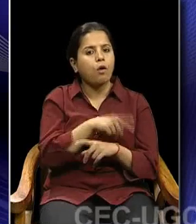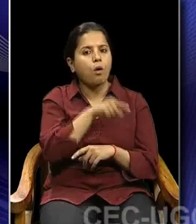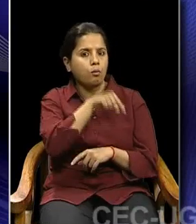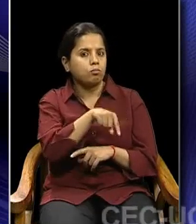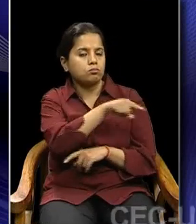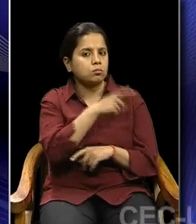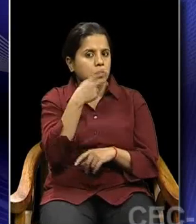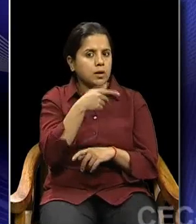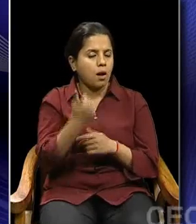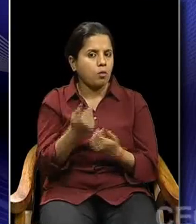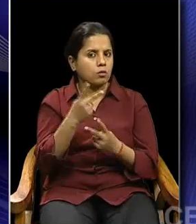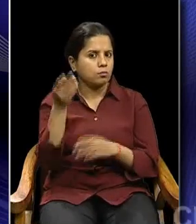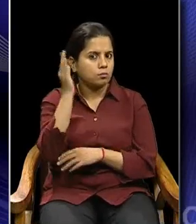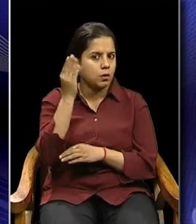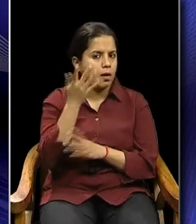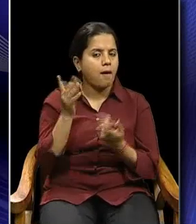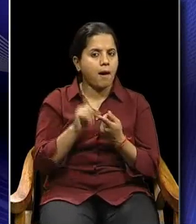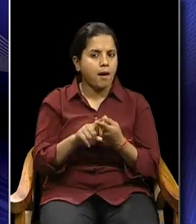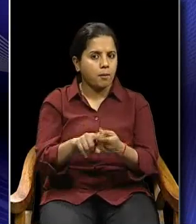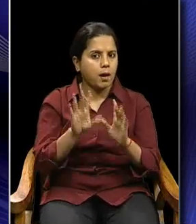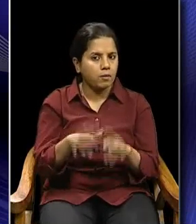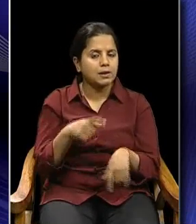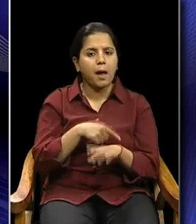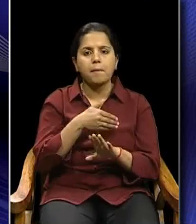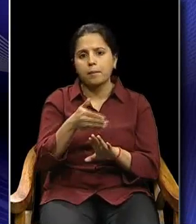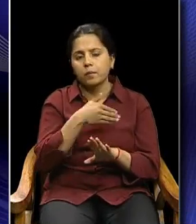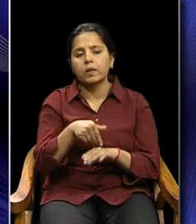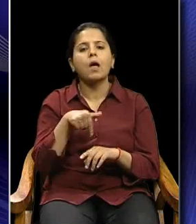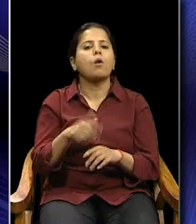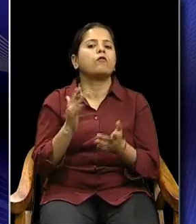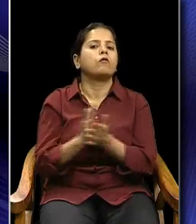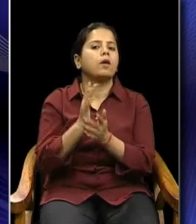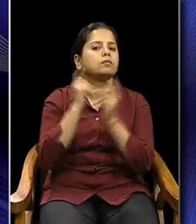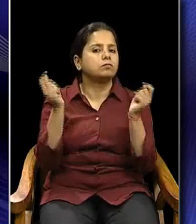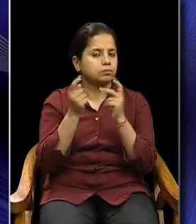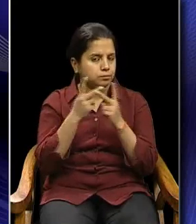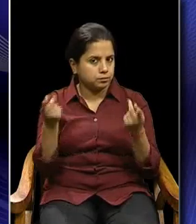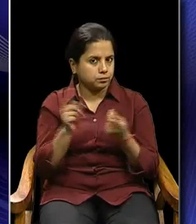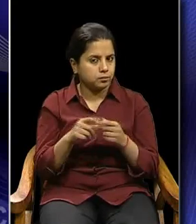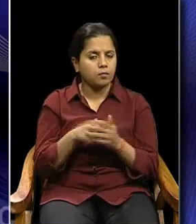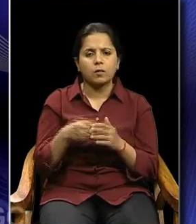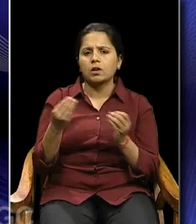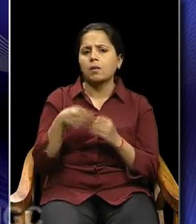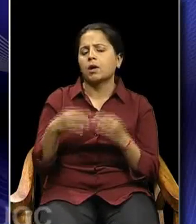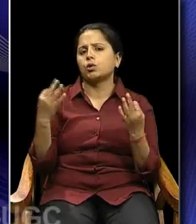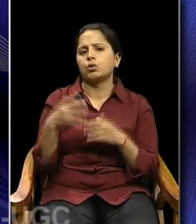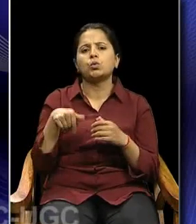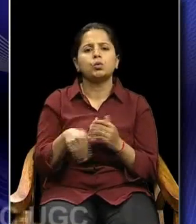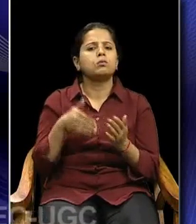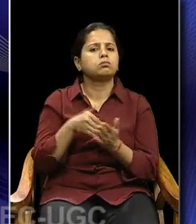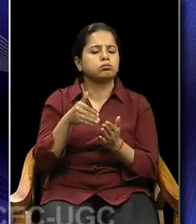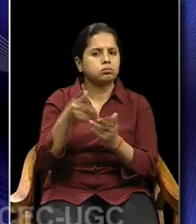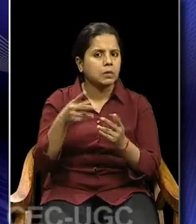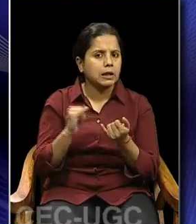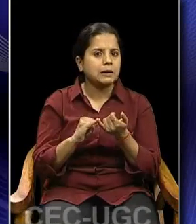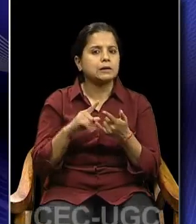of presentations which happen during the times of the festival. Then some new seasonal festivals, they have also